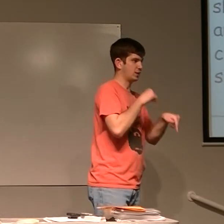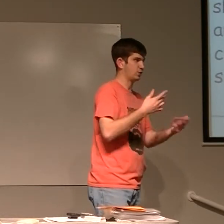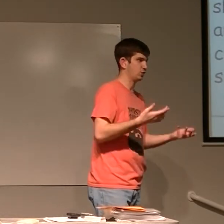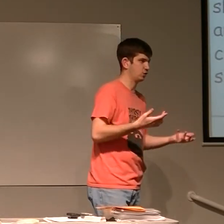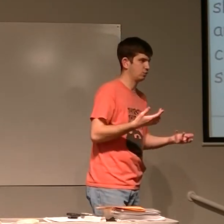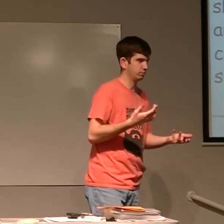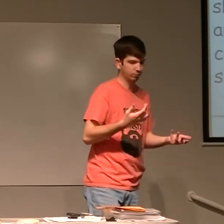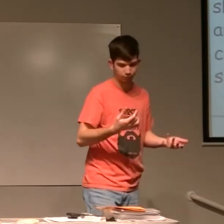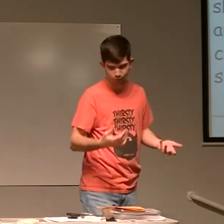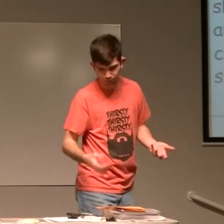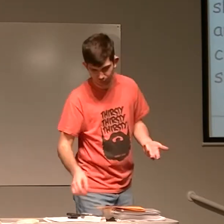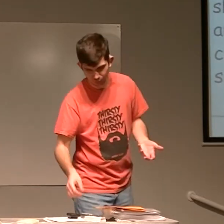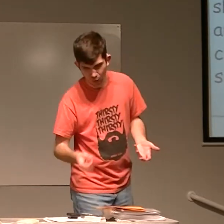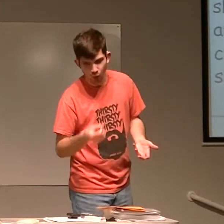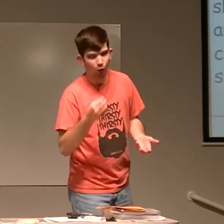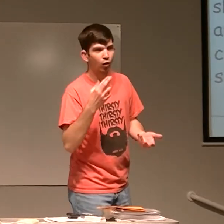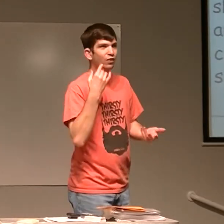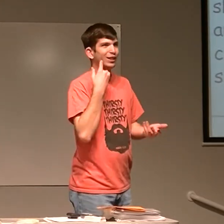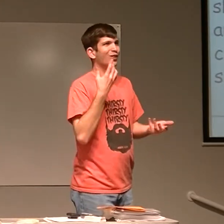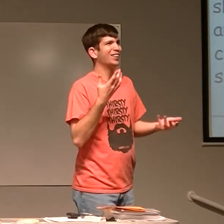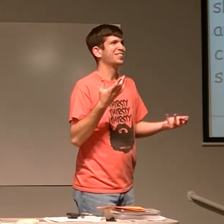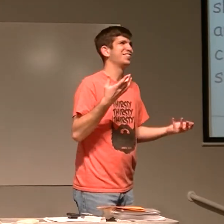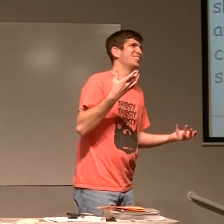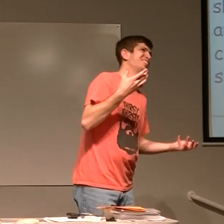answer. Or if I go like,